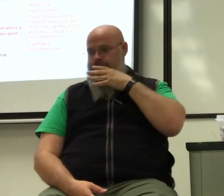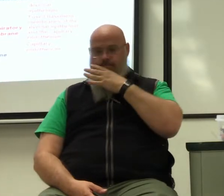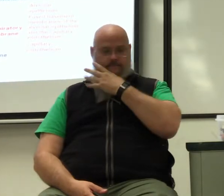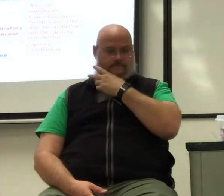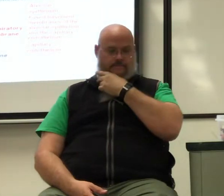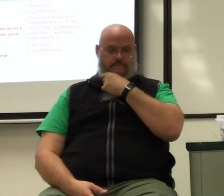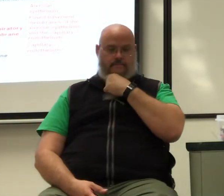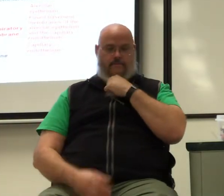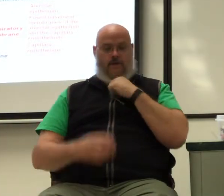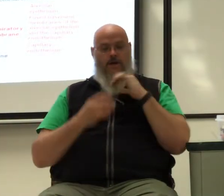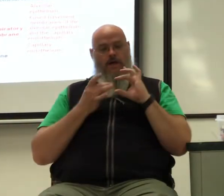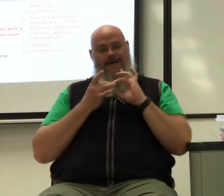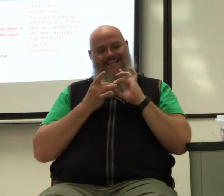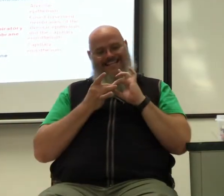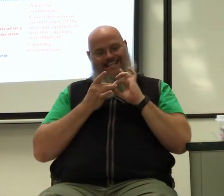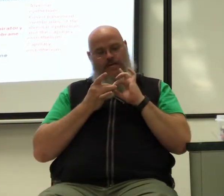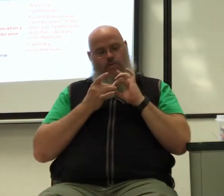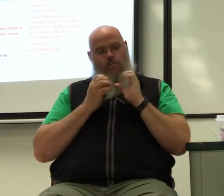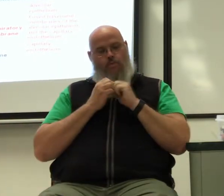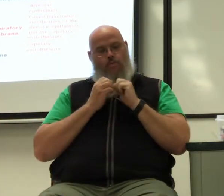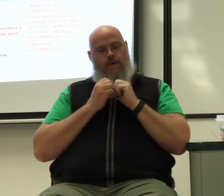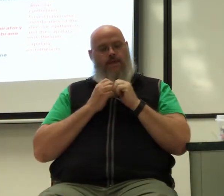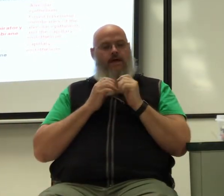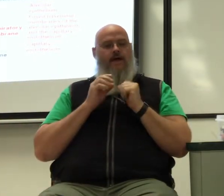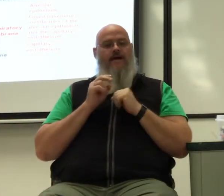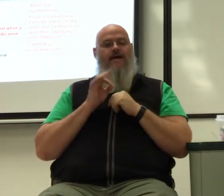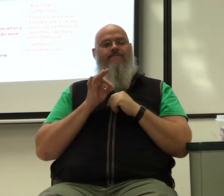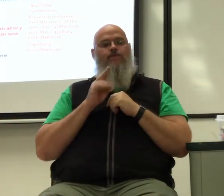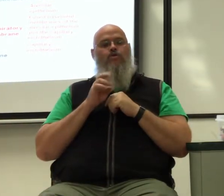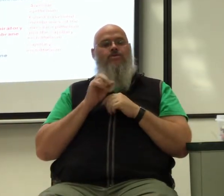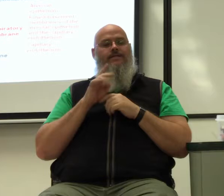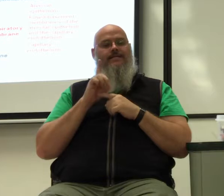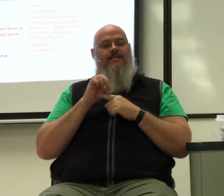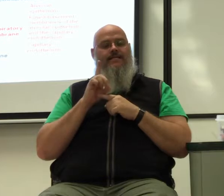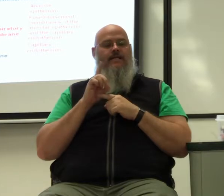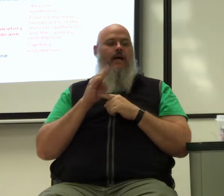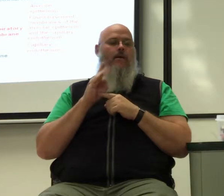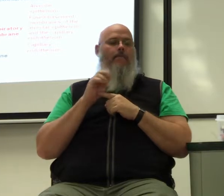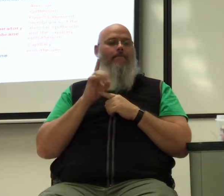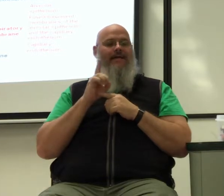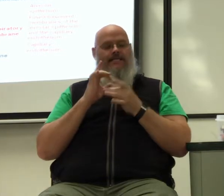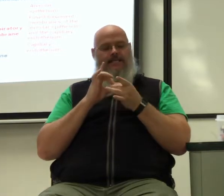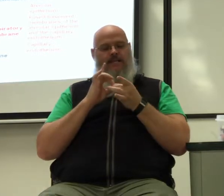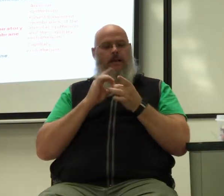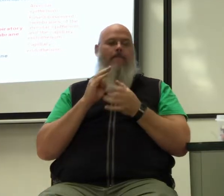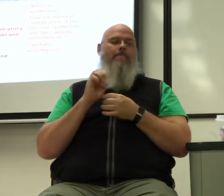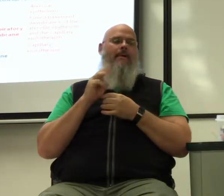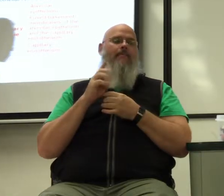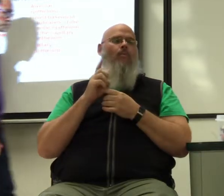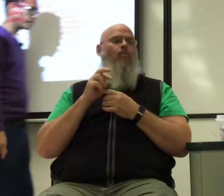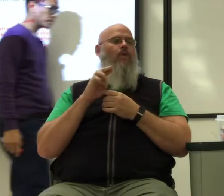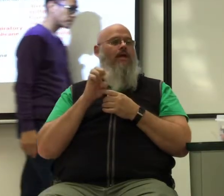They're fused together with connective tissue. They just call it fused basement membrane on the figure.